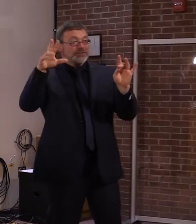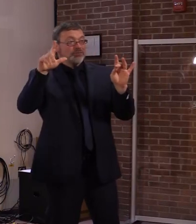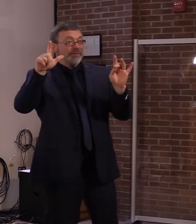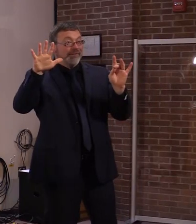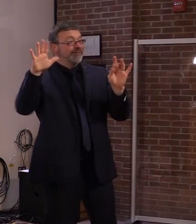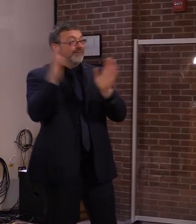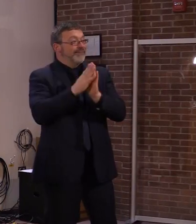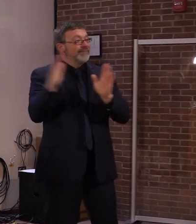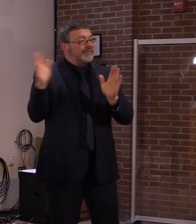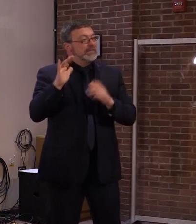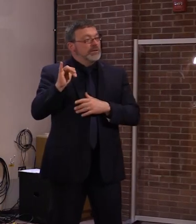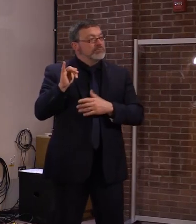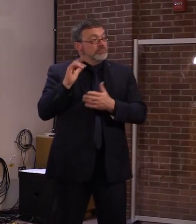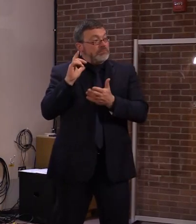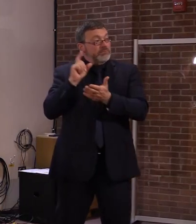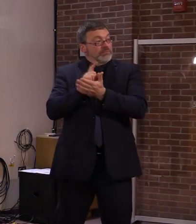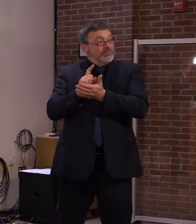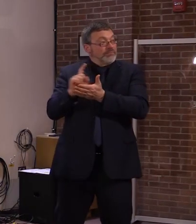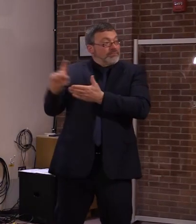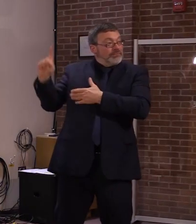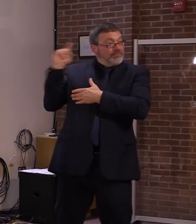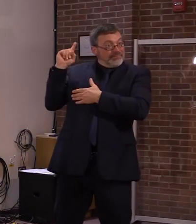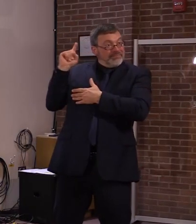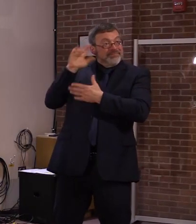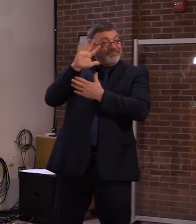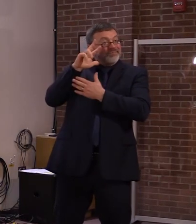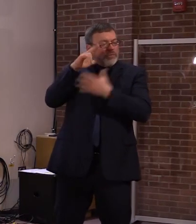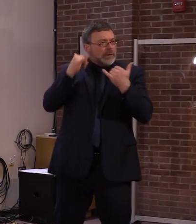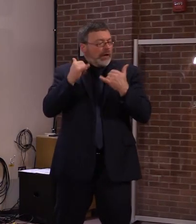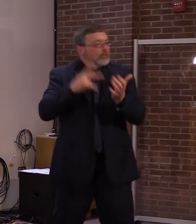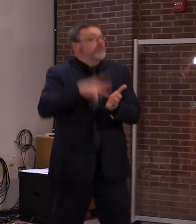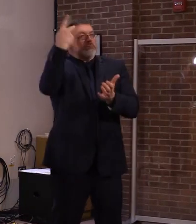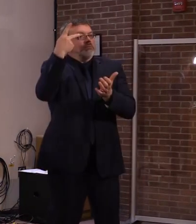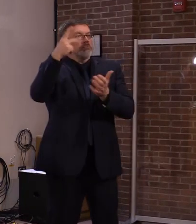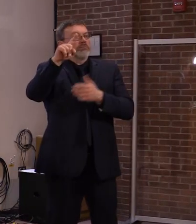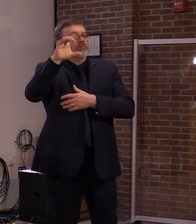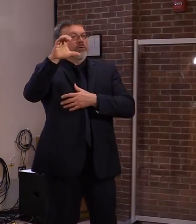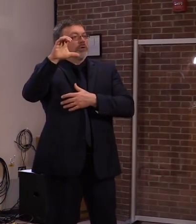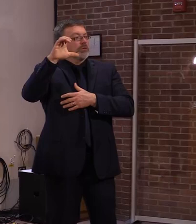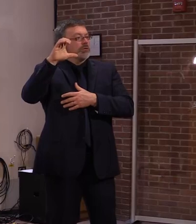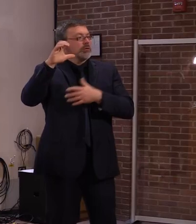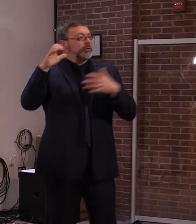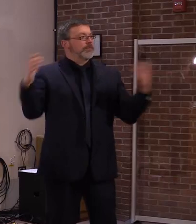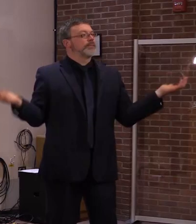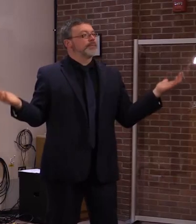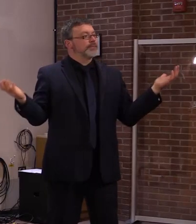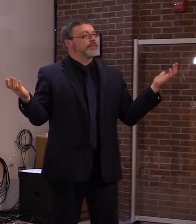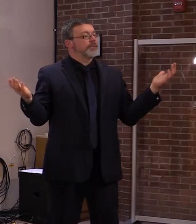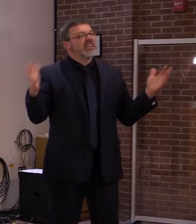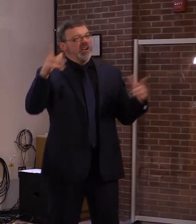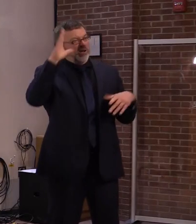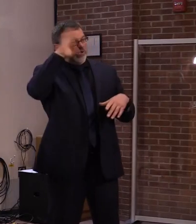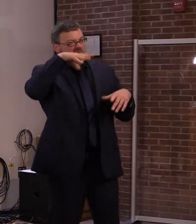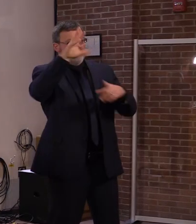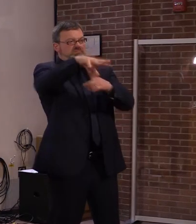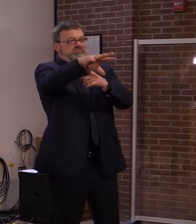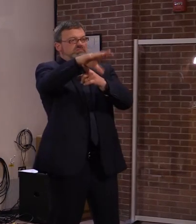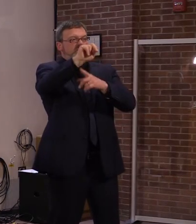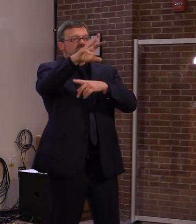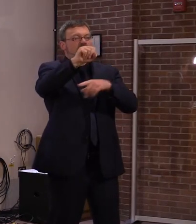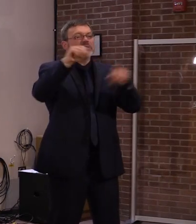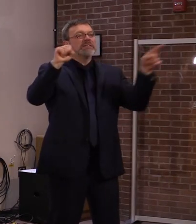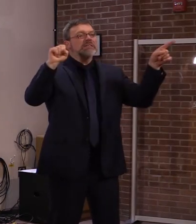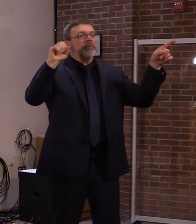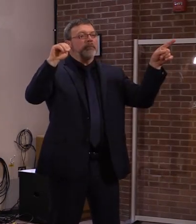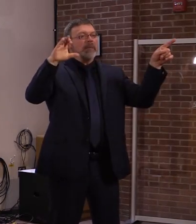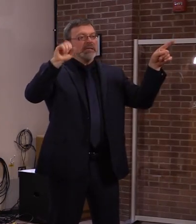week. Most of that increase is attributable to the outbreak that's been publicly reported at St. Michael's. Otherwise, most of the college